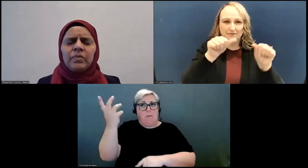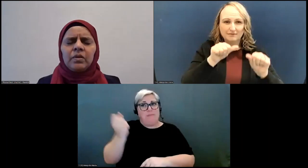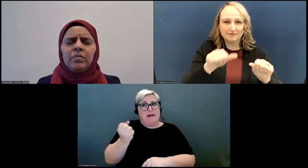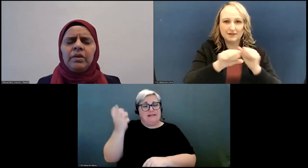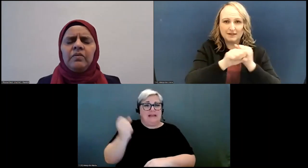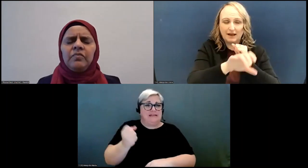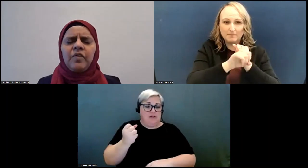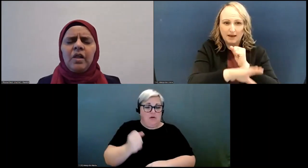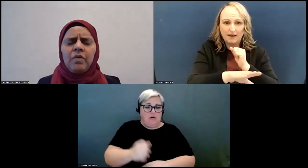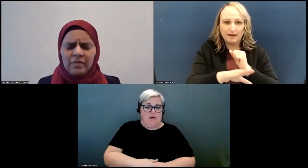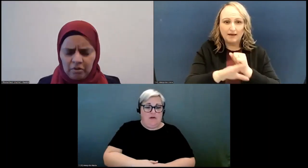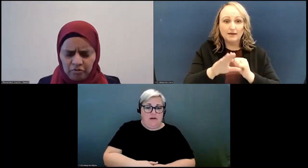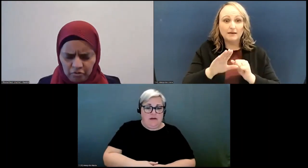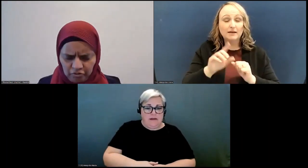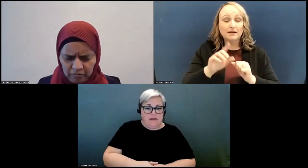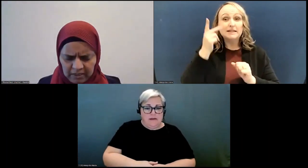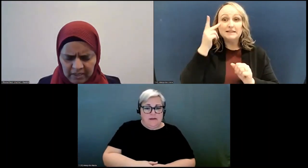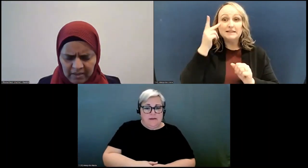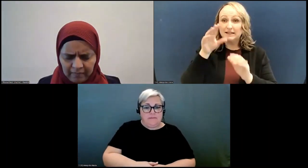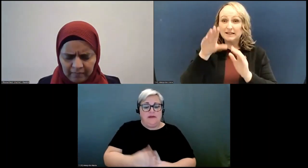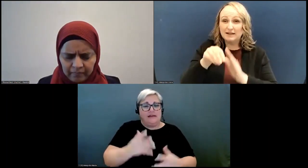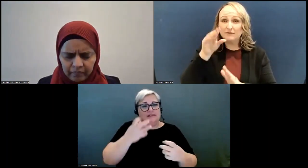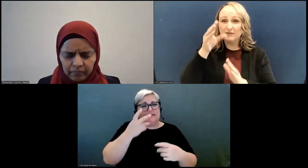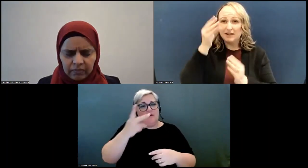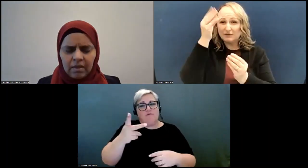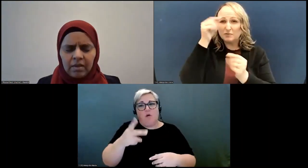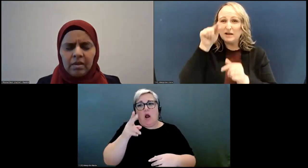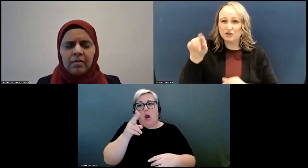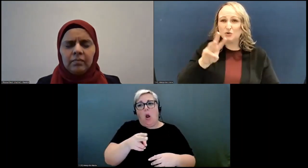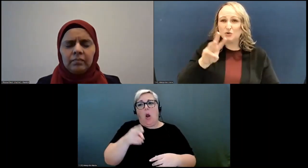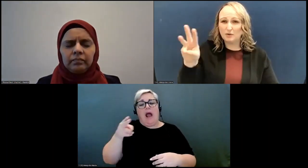disabilitywithoutpoverty.ca. Please follow us on our social media